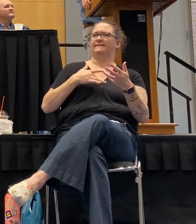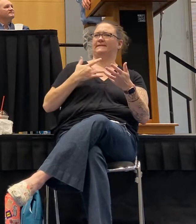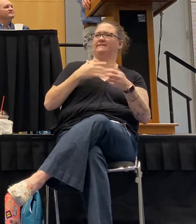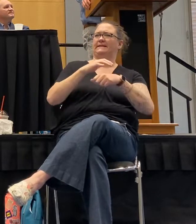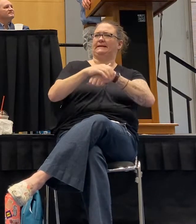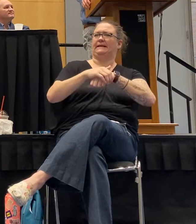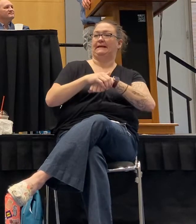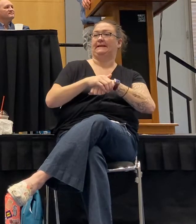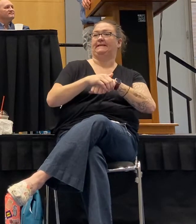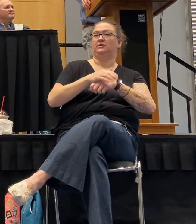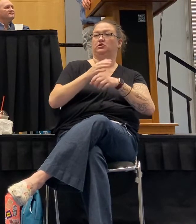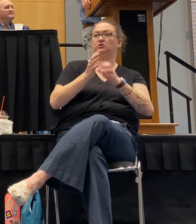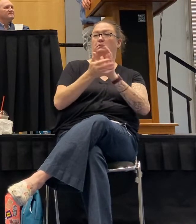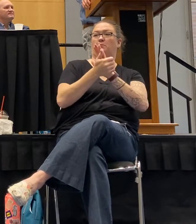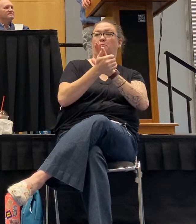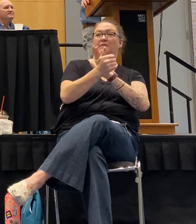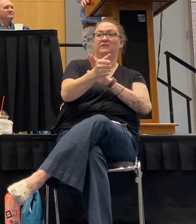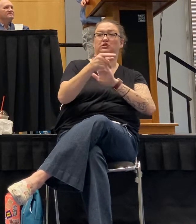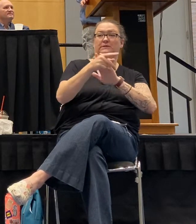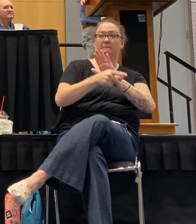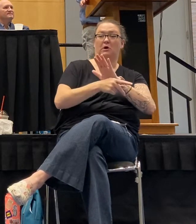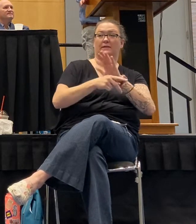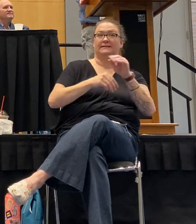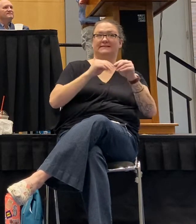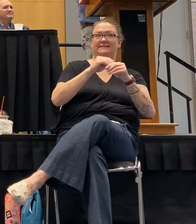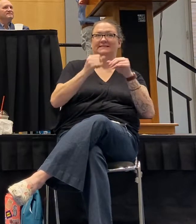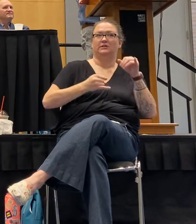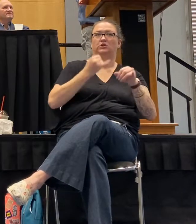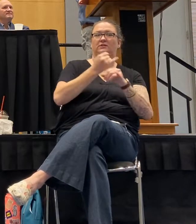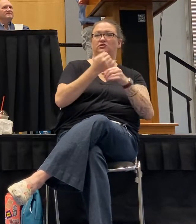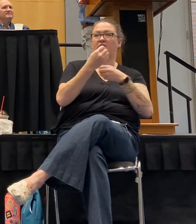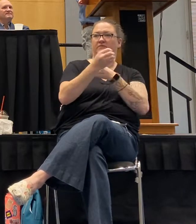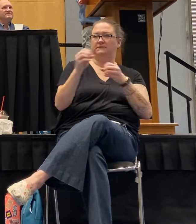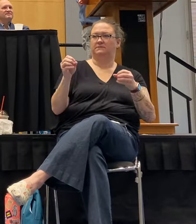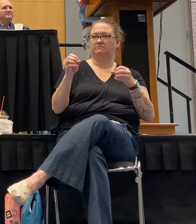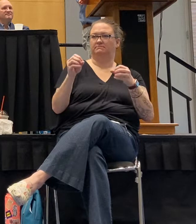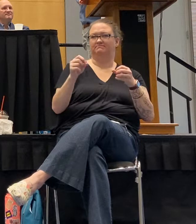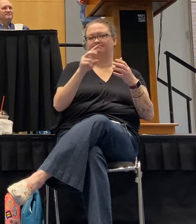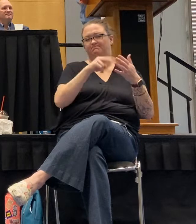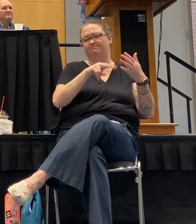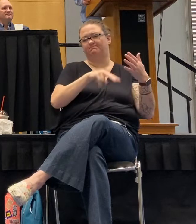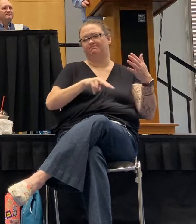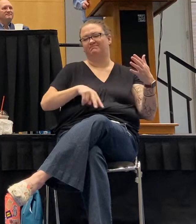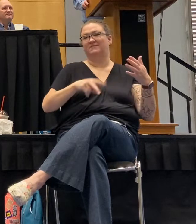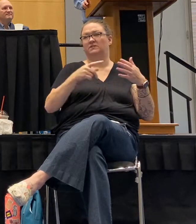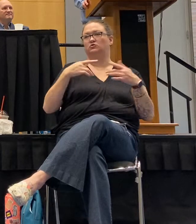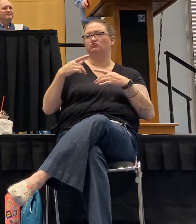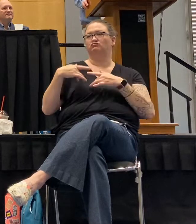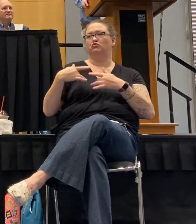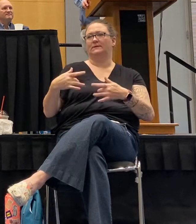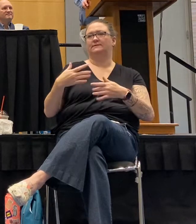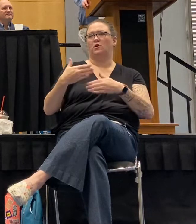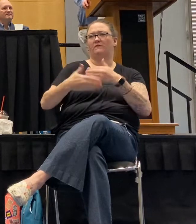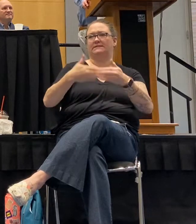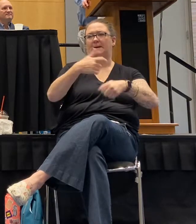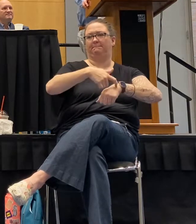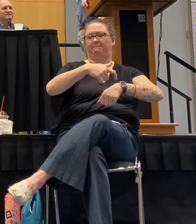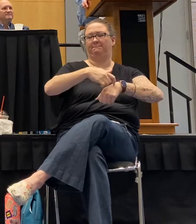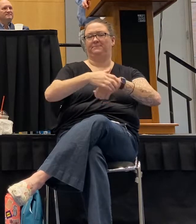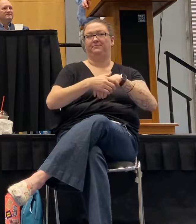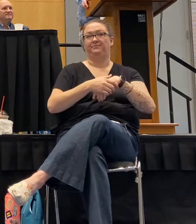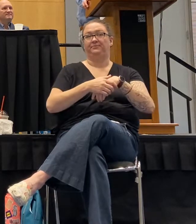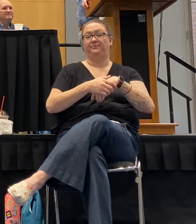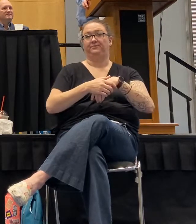proficiency policies in international offices, and monitoring those trends over time. And we've